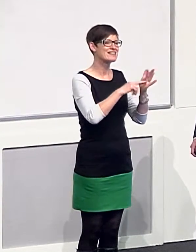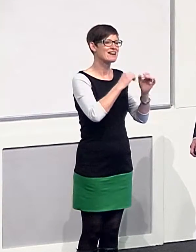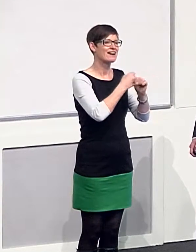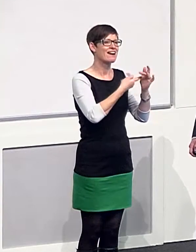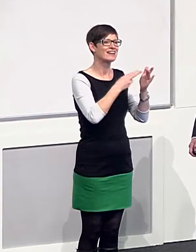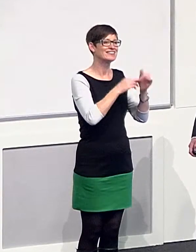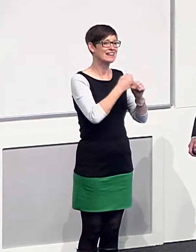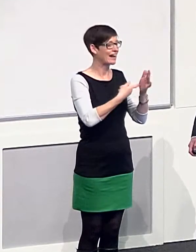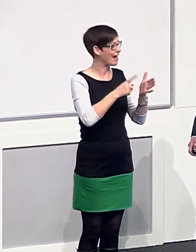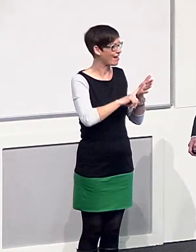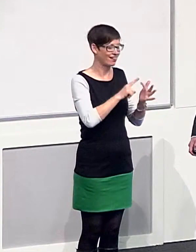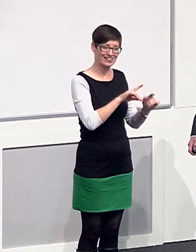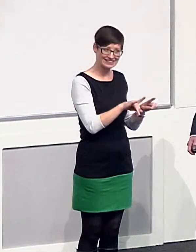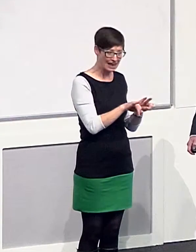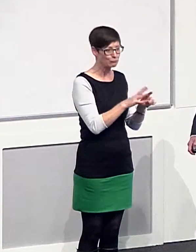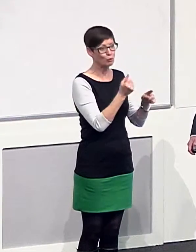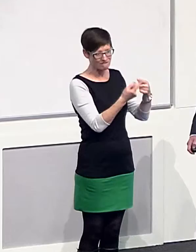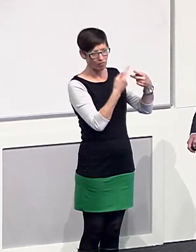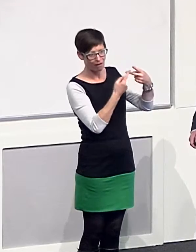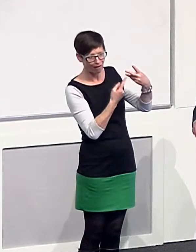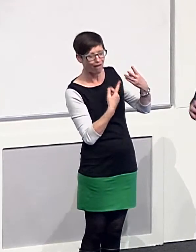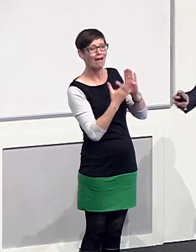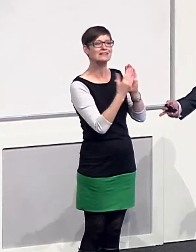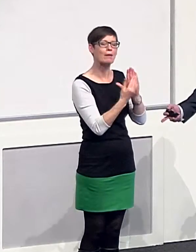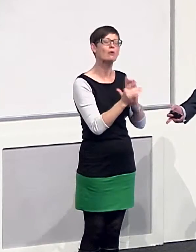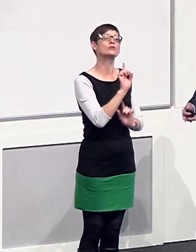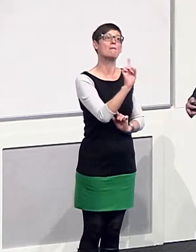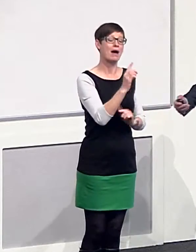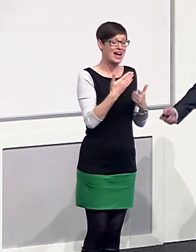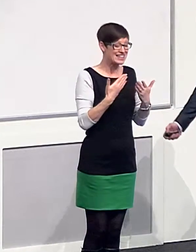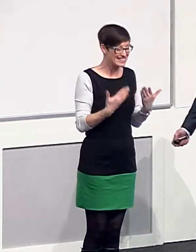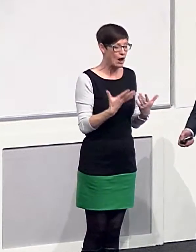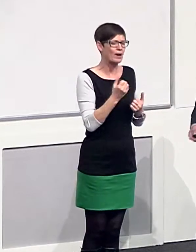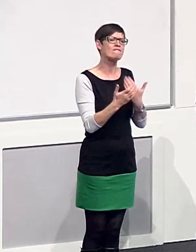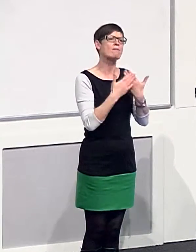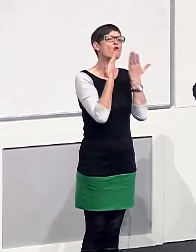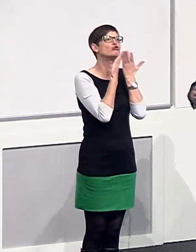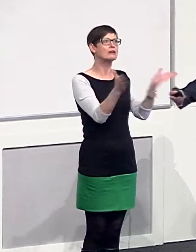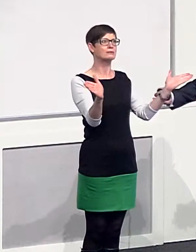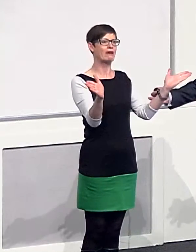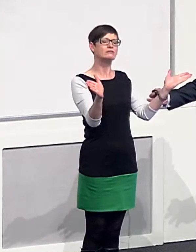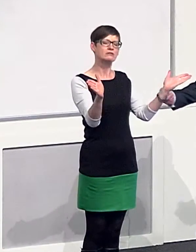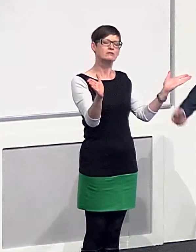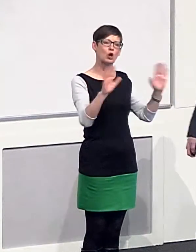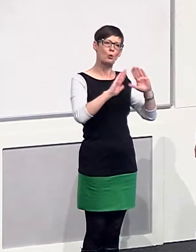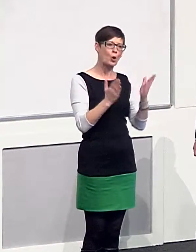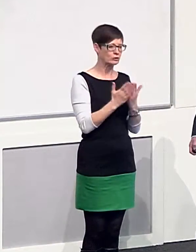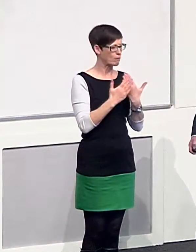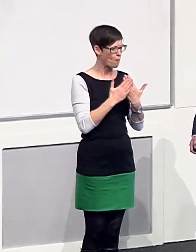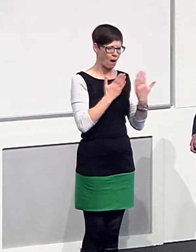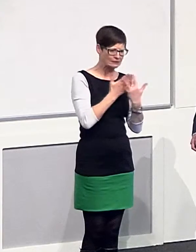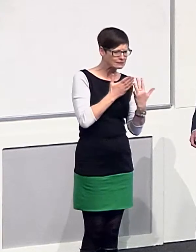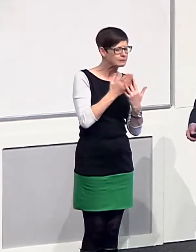States, and that was a complete disaster. But actually, what we're moving towards now is a much more transparent world, much more accessible